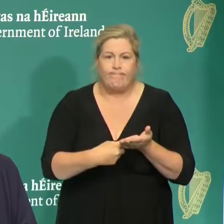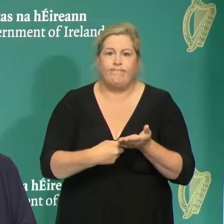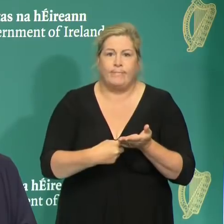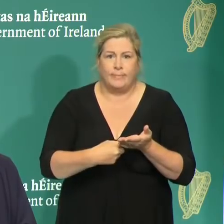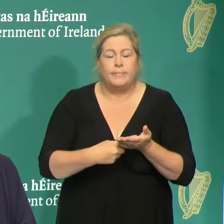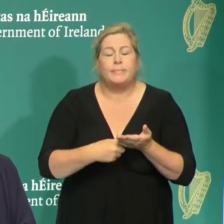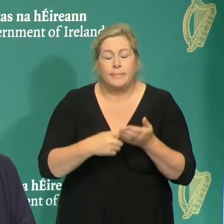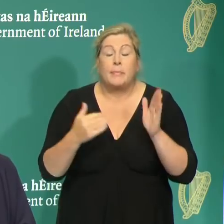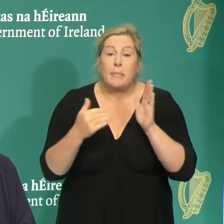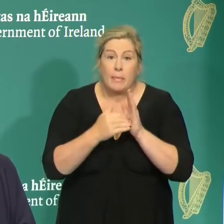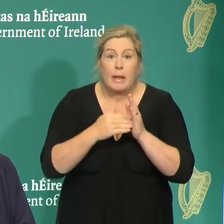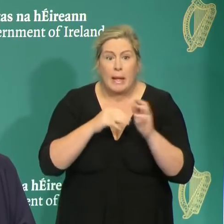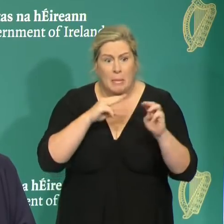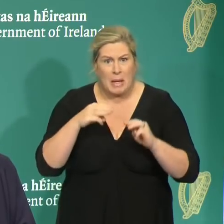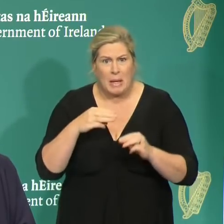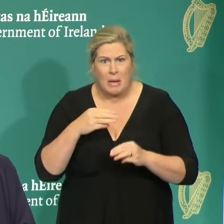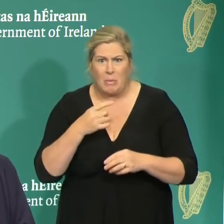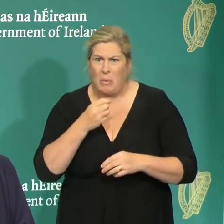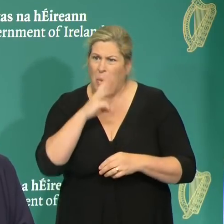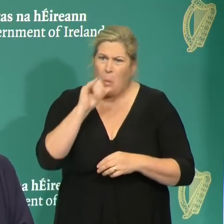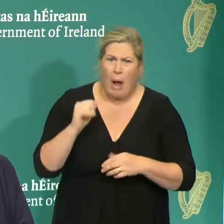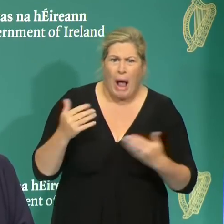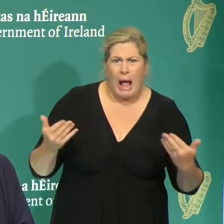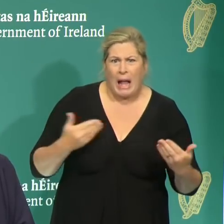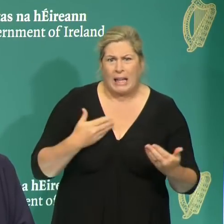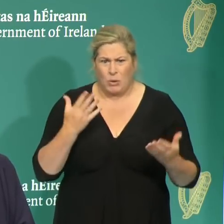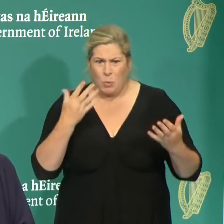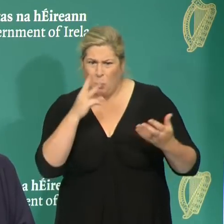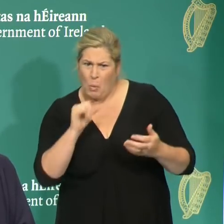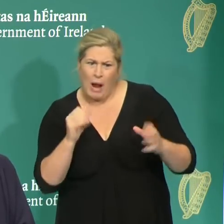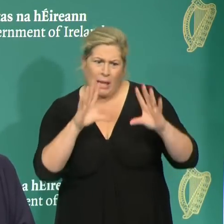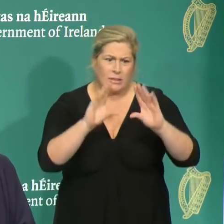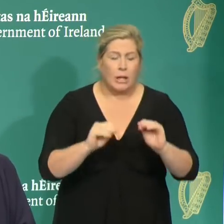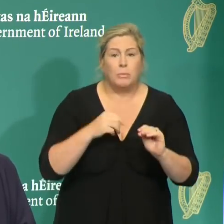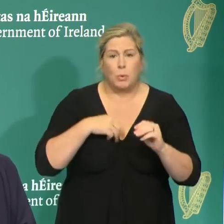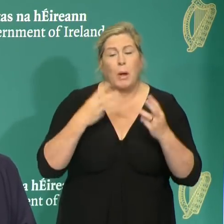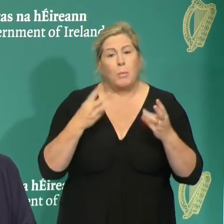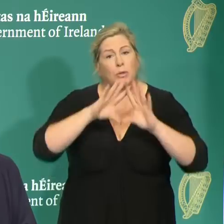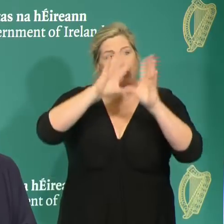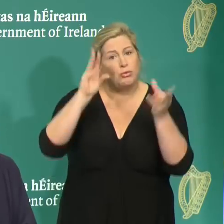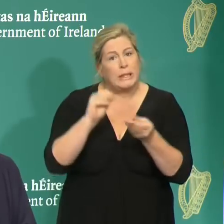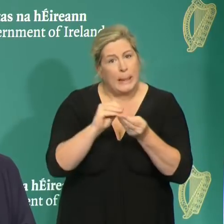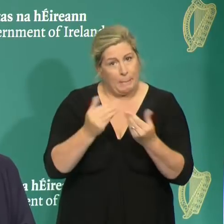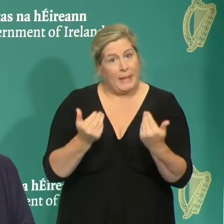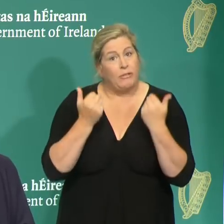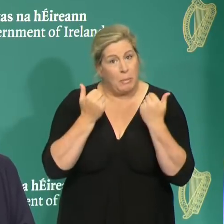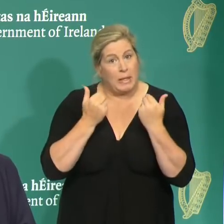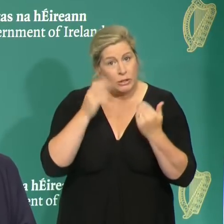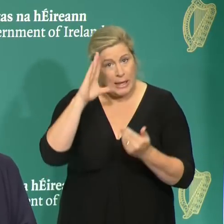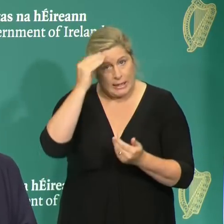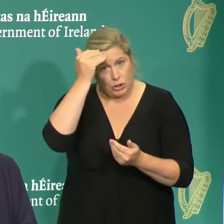Understandably, people are asking what's happened, why now? So I want to recap on some of that for you.